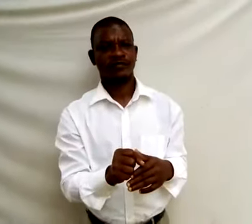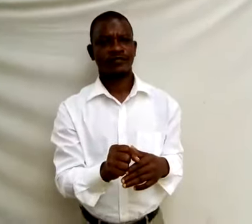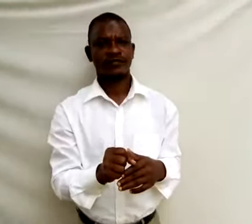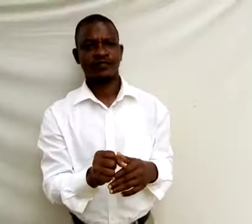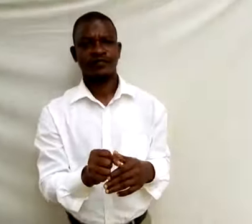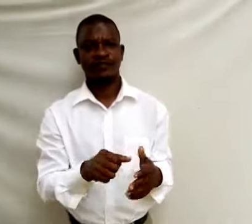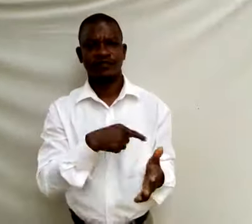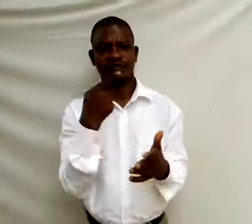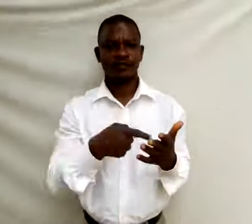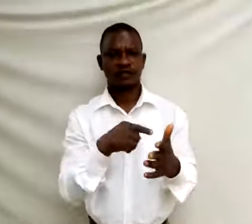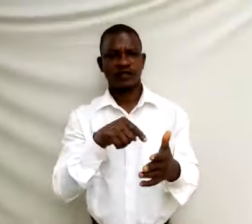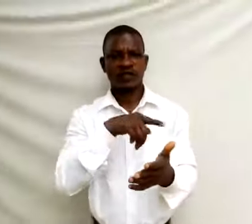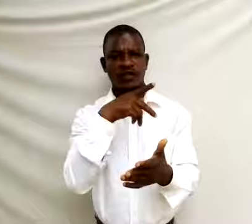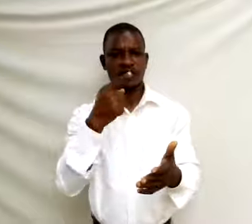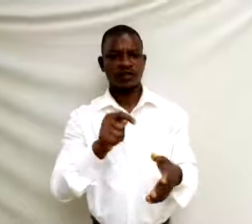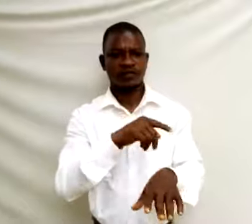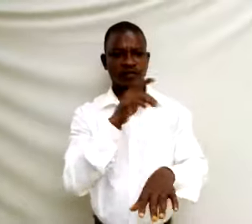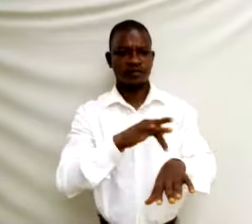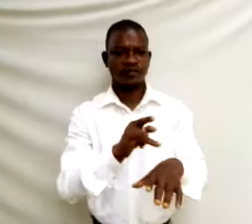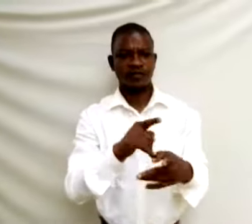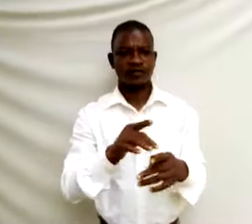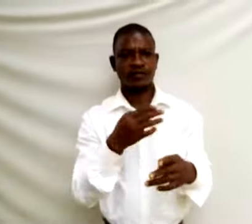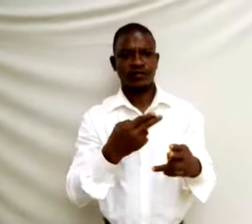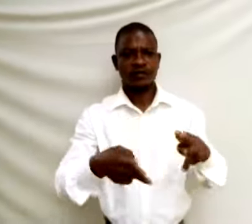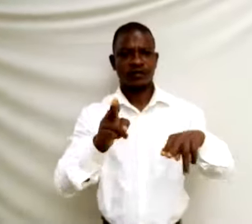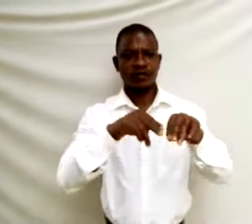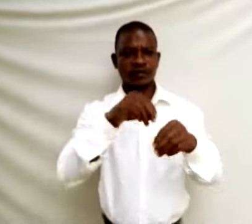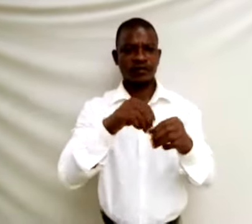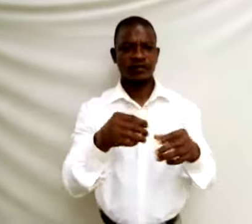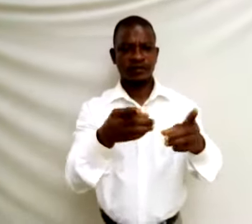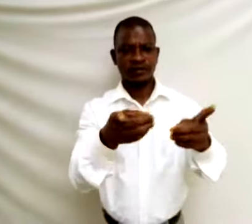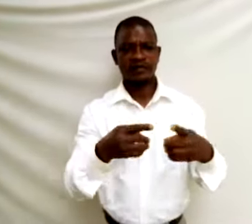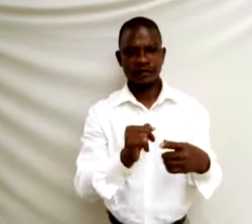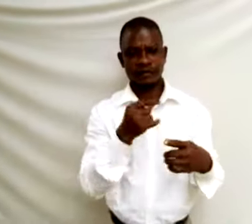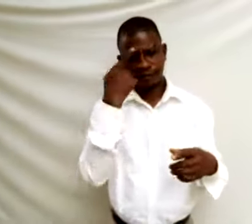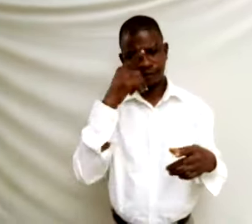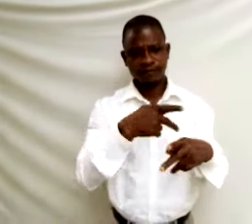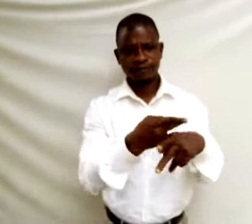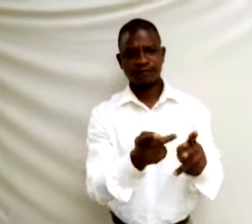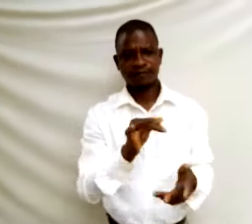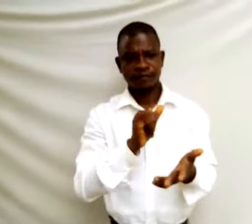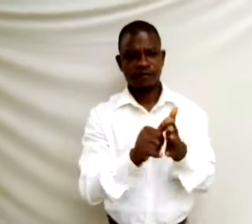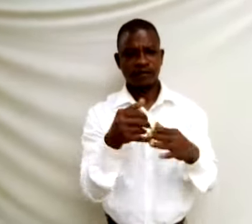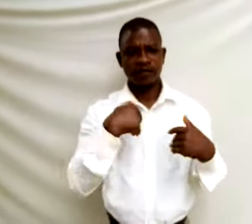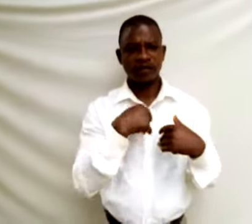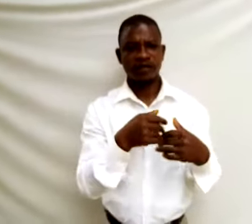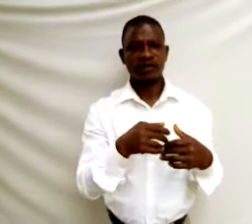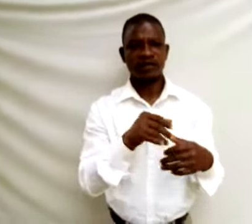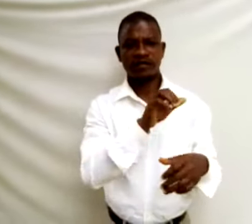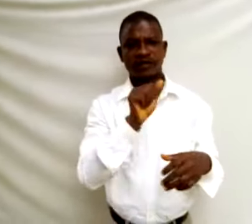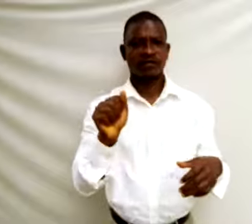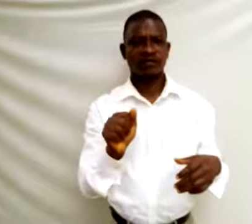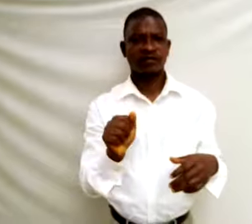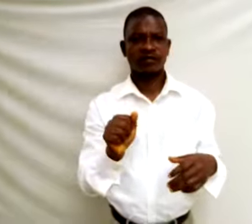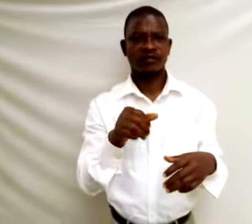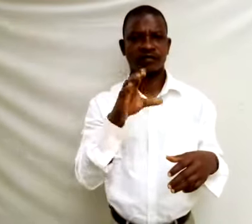The effects of an increase in demand for a product that has a